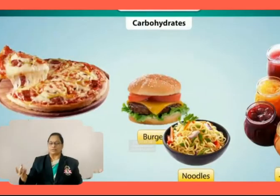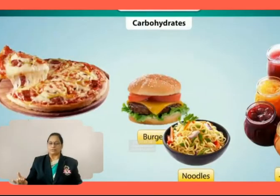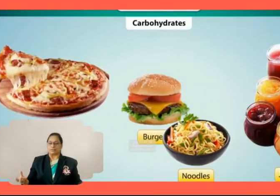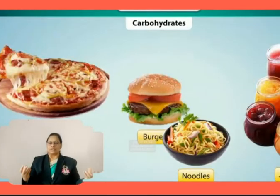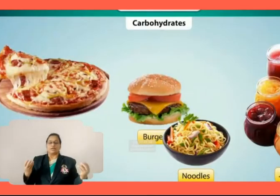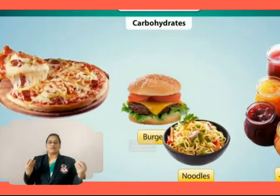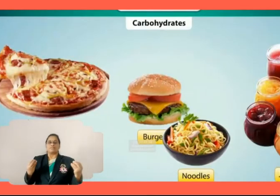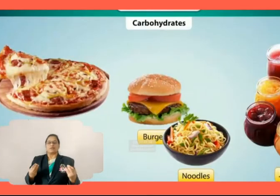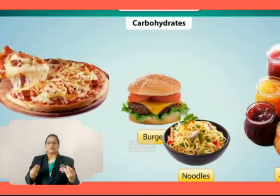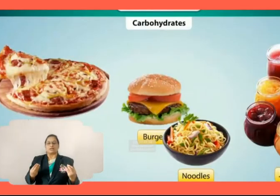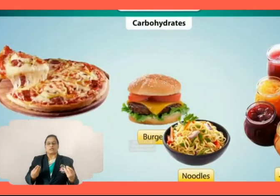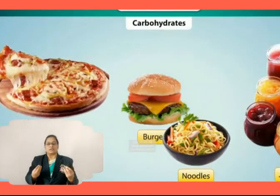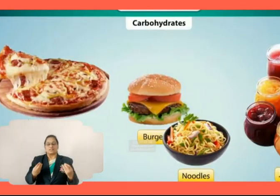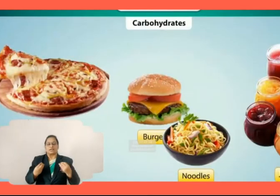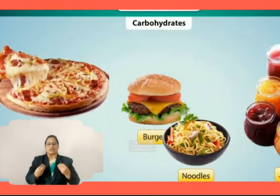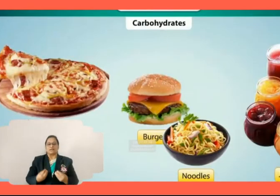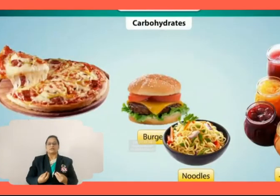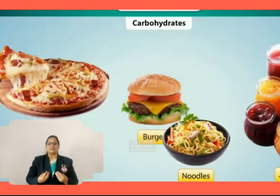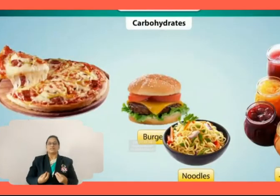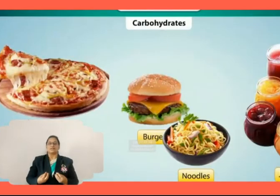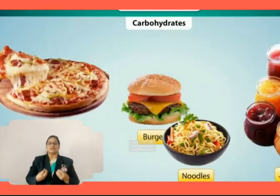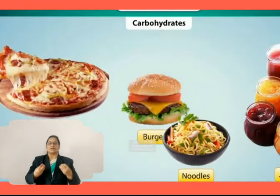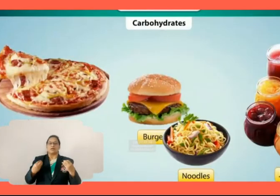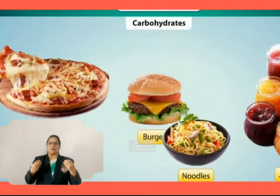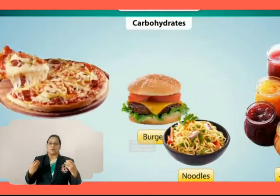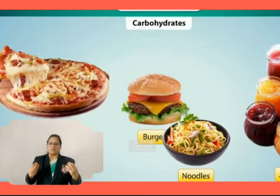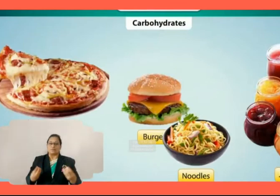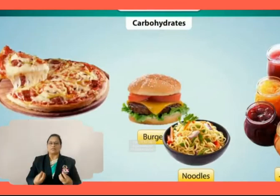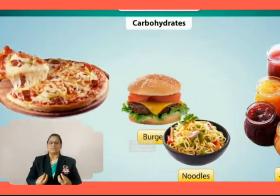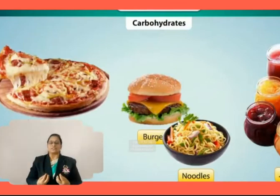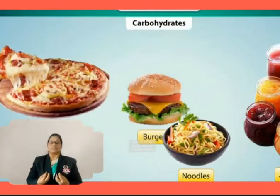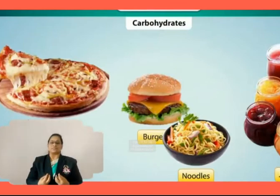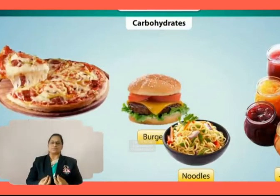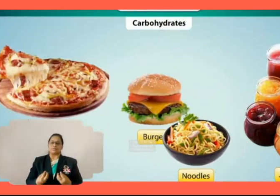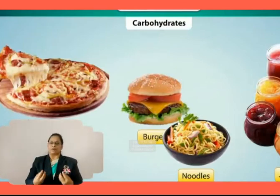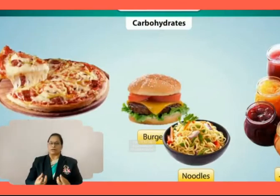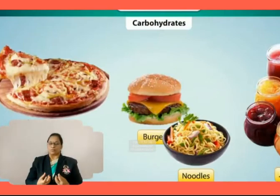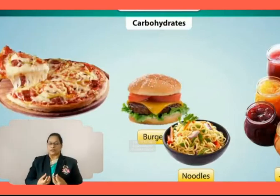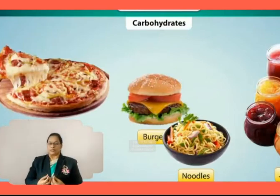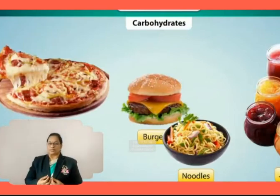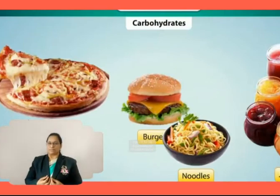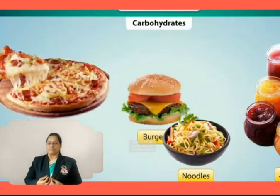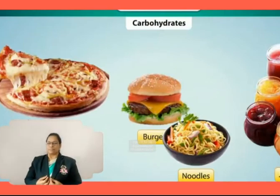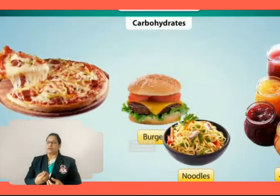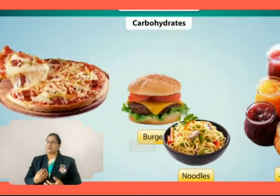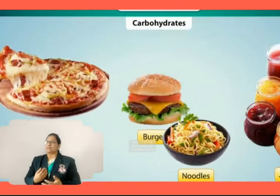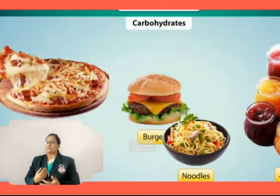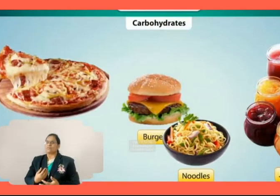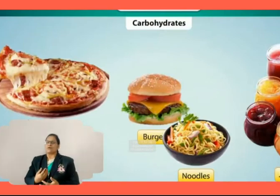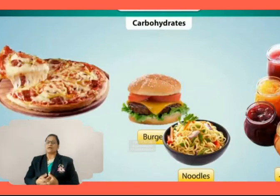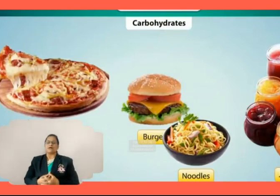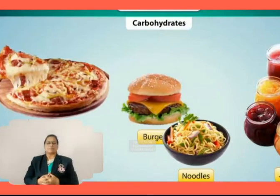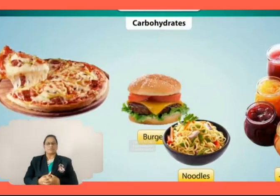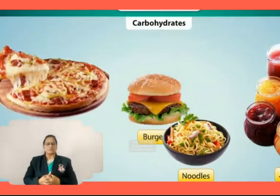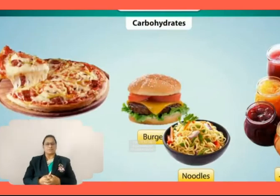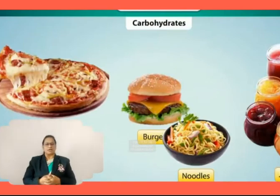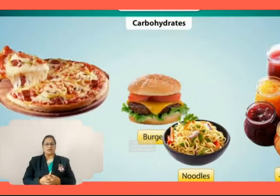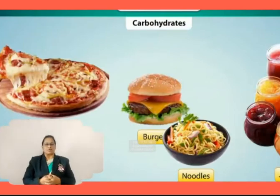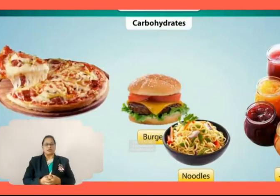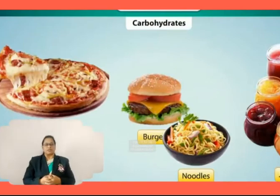knows we get energy, a lot of energy from carbohydrates. Then what happens to the carbohydrates